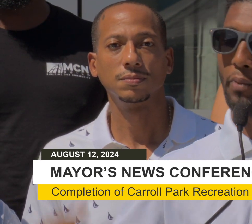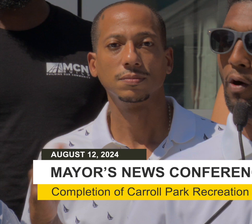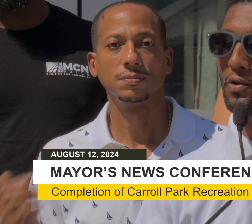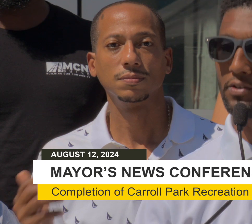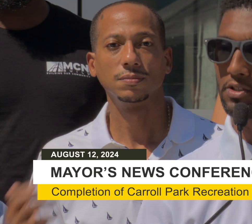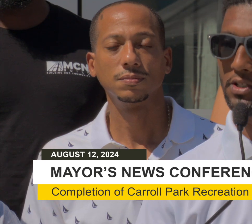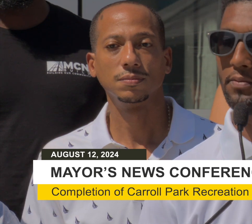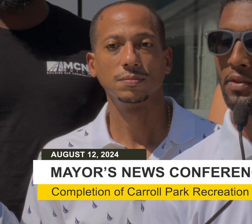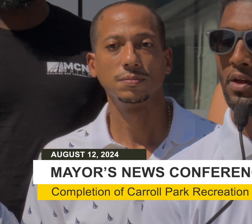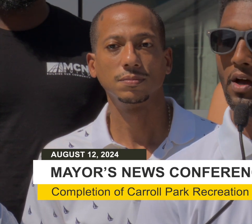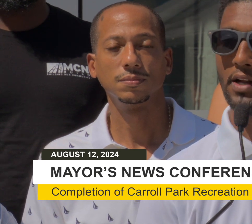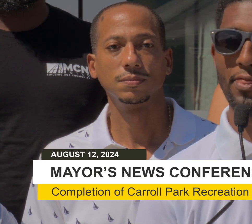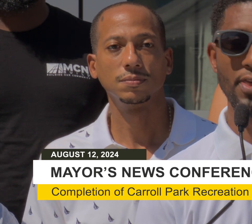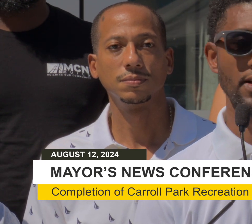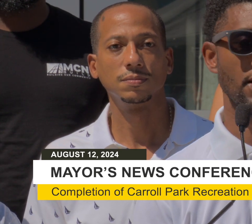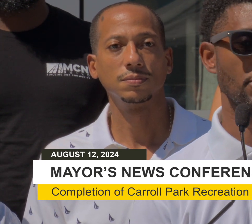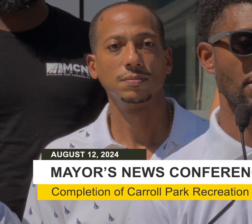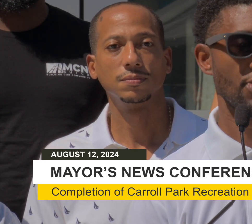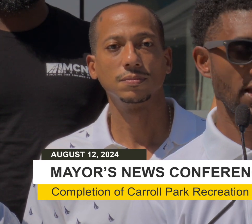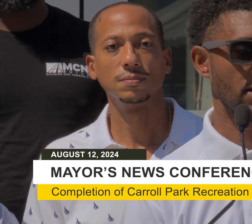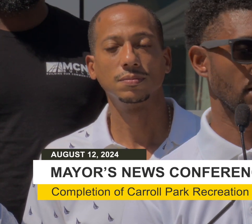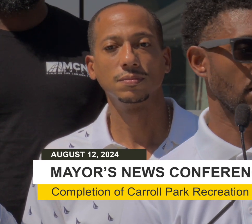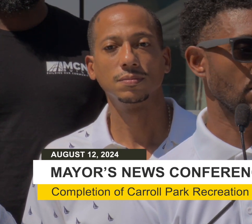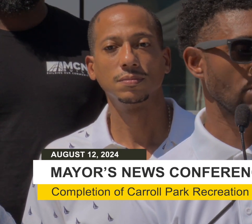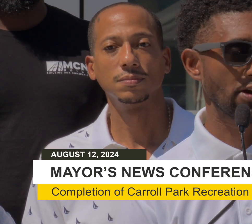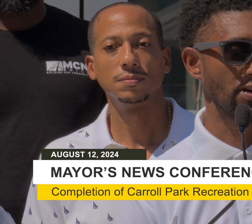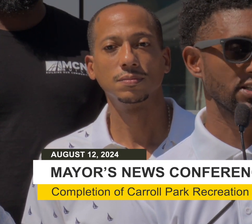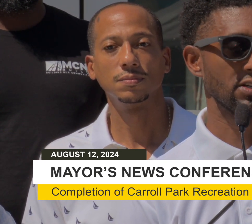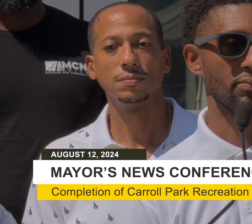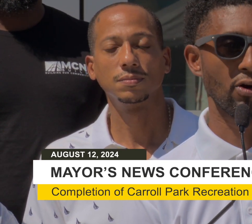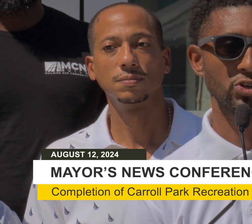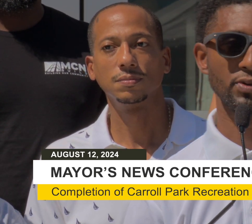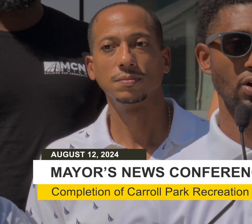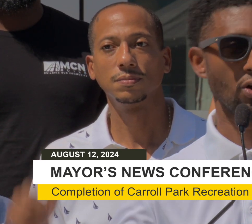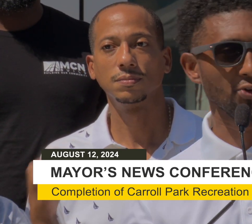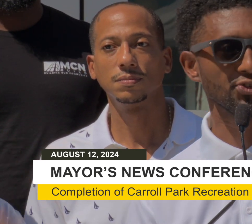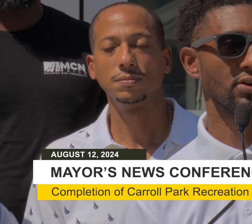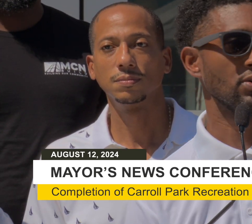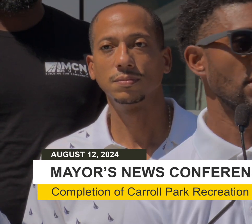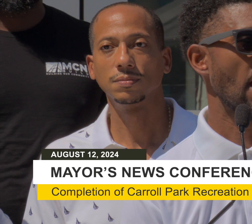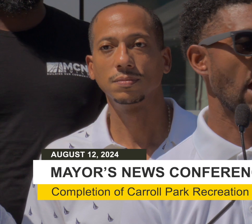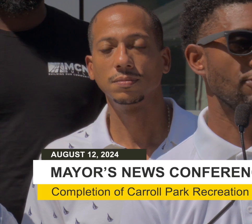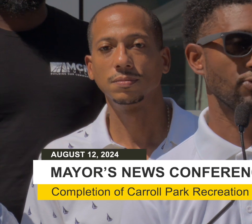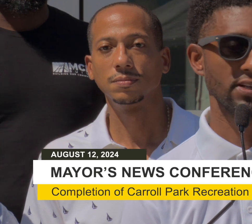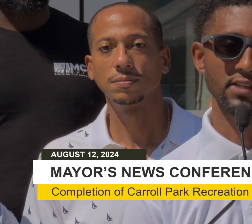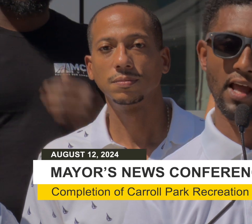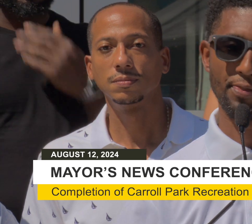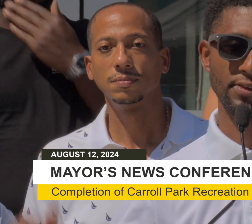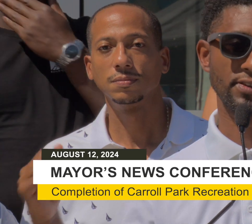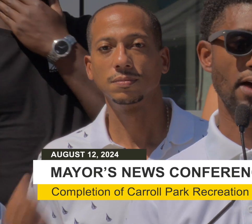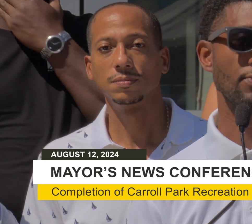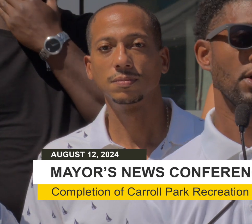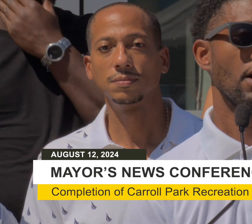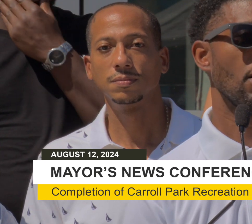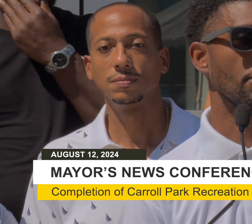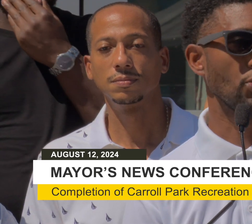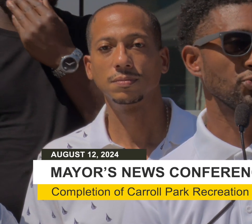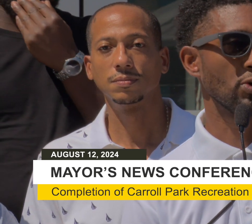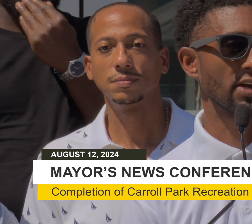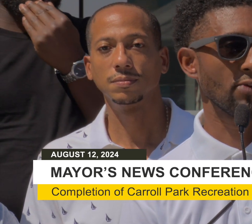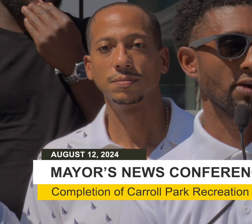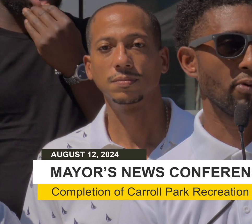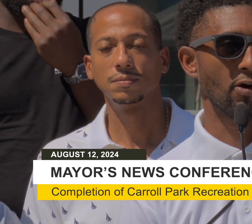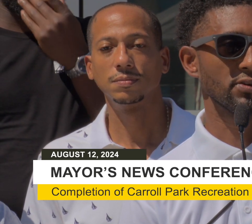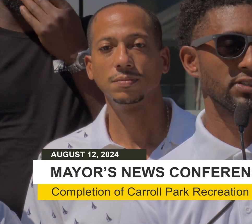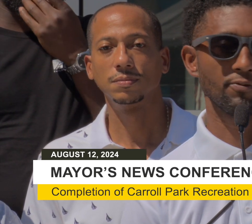of partnership, and I want to thank Recreation and Parks, but also our friends at the South